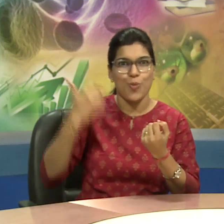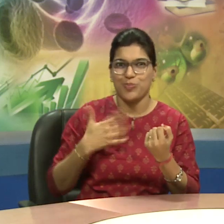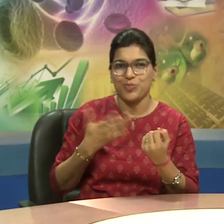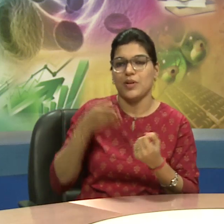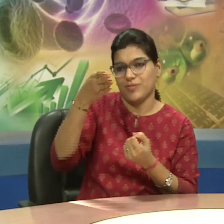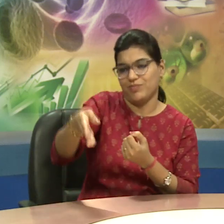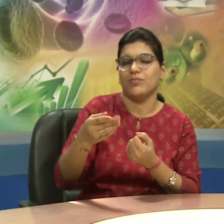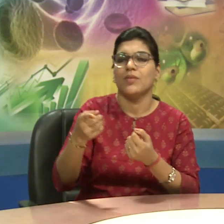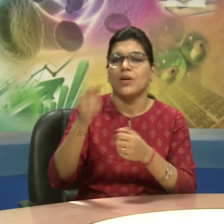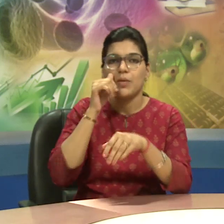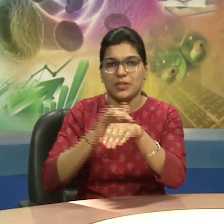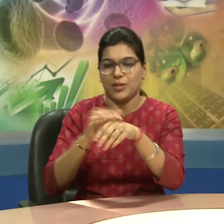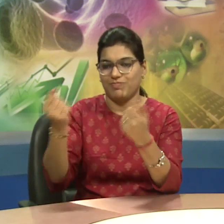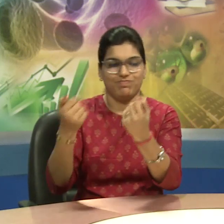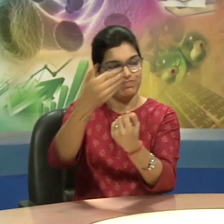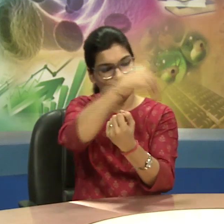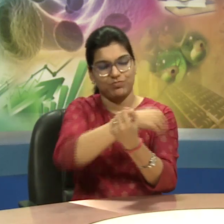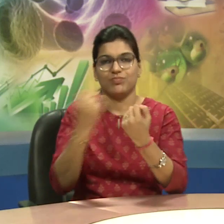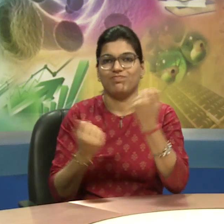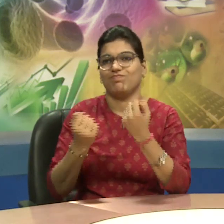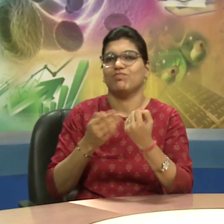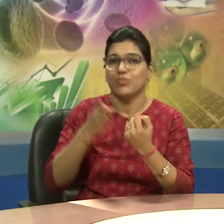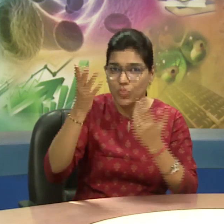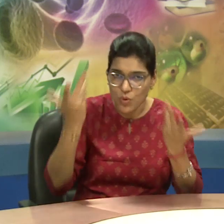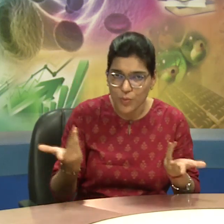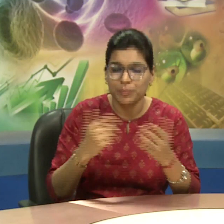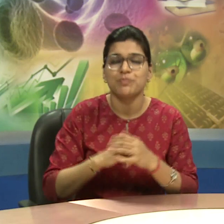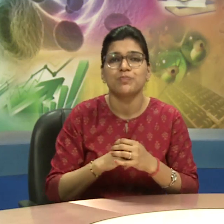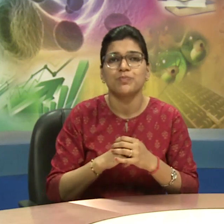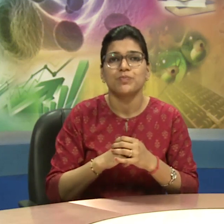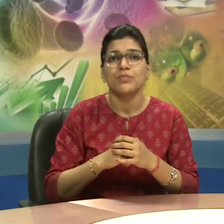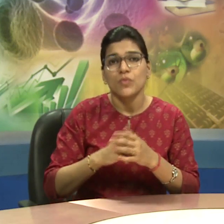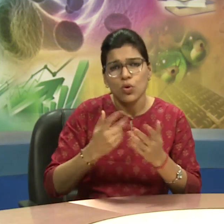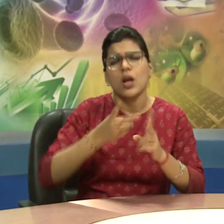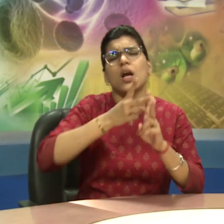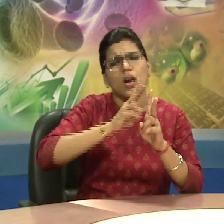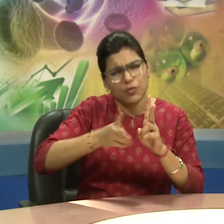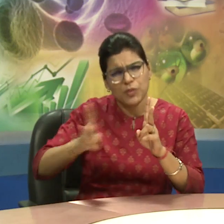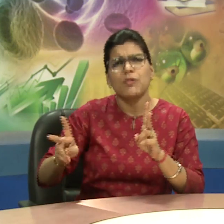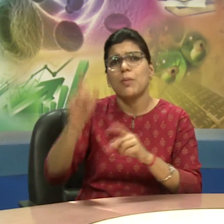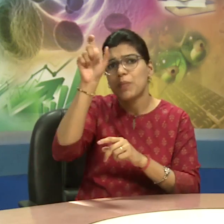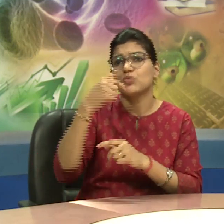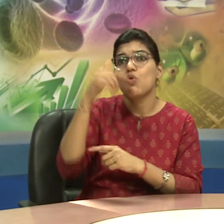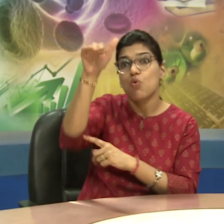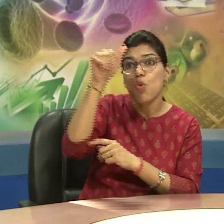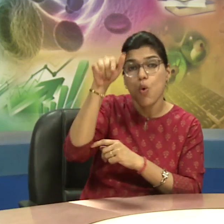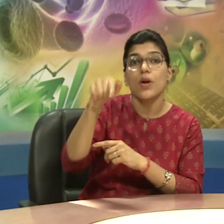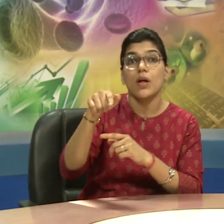provided by the other person. For example, cab service.